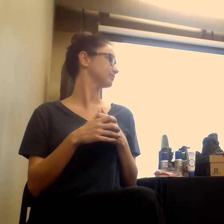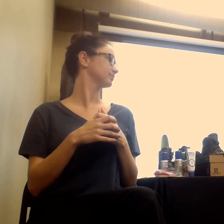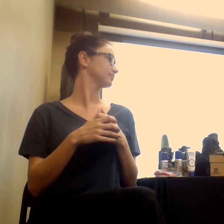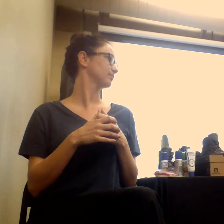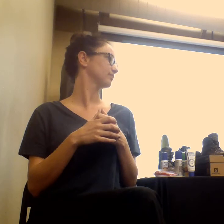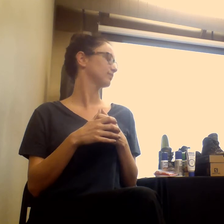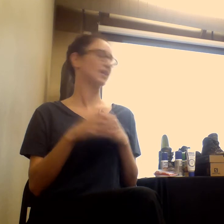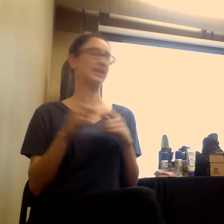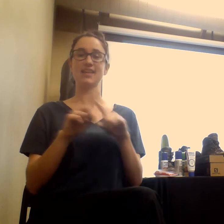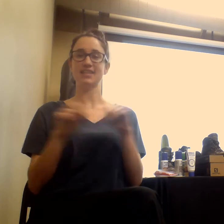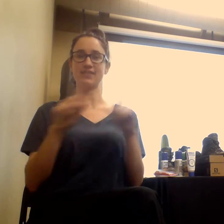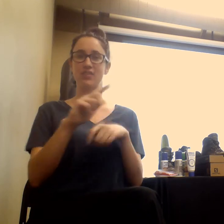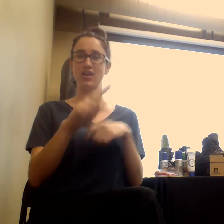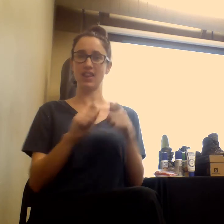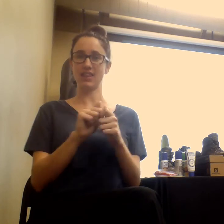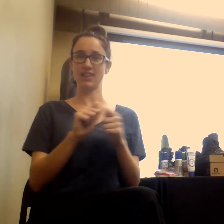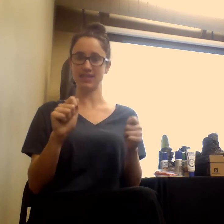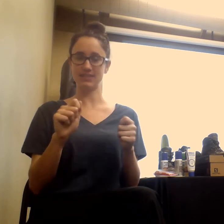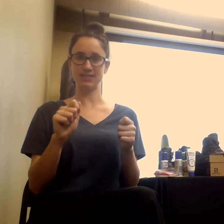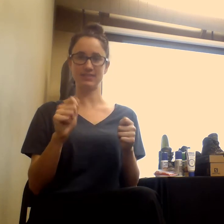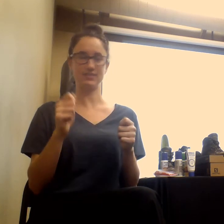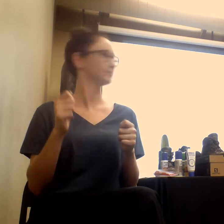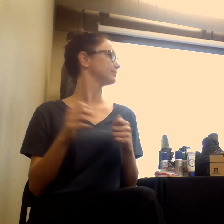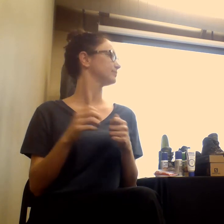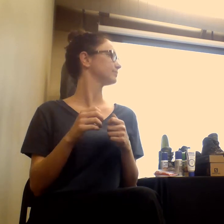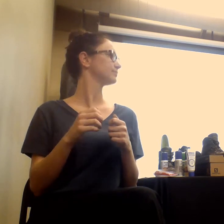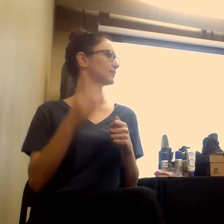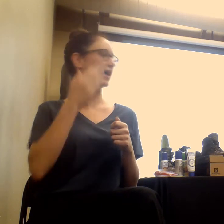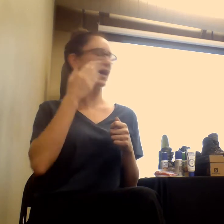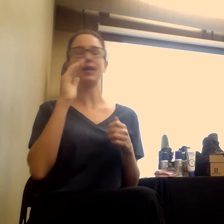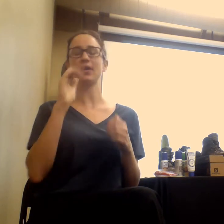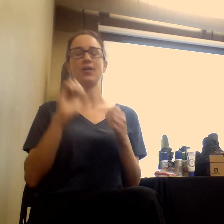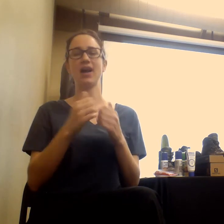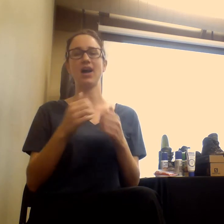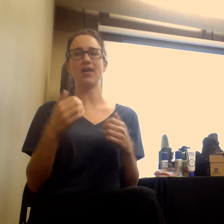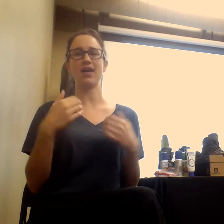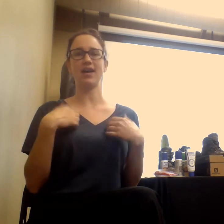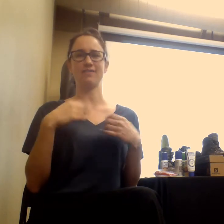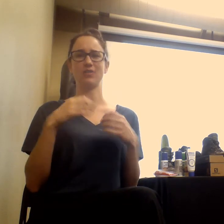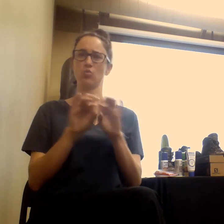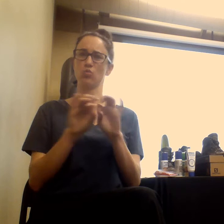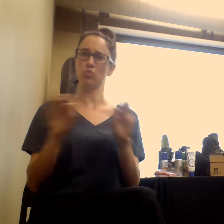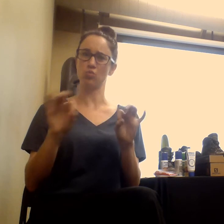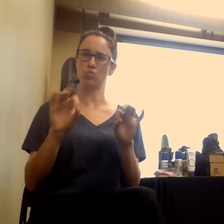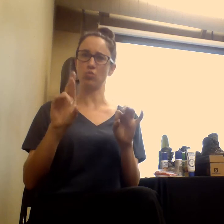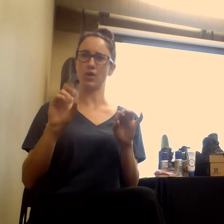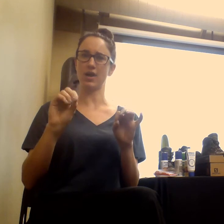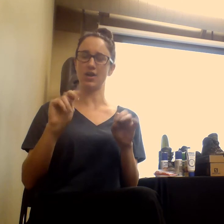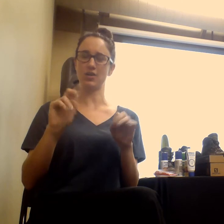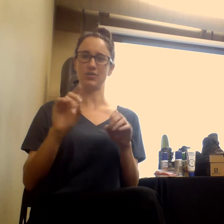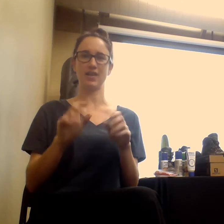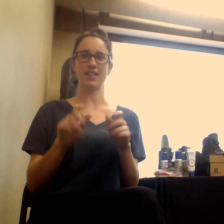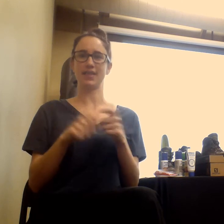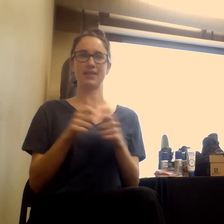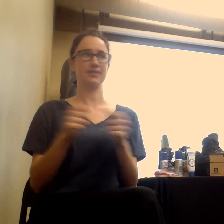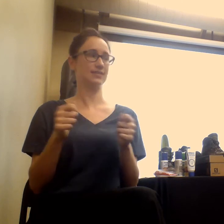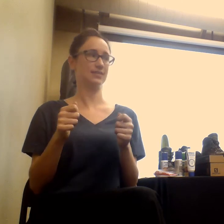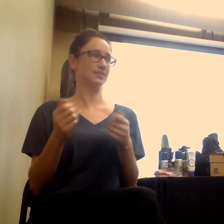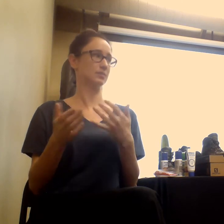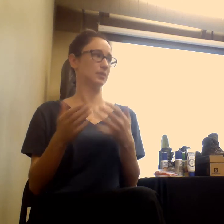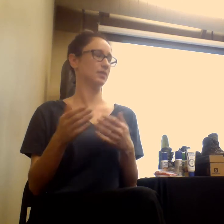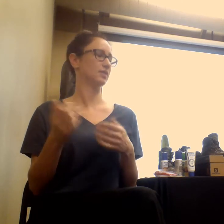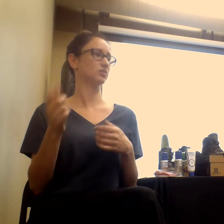laces. I don't know how I ended up with round ones. I know better. Maybe that's all they offered where I went whenever my laces broke.